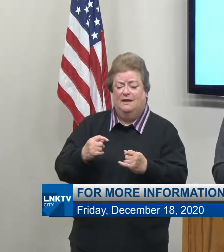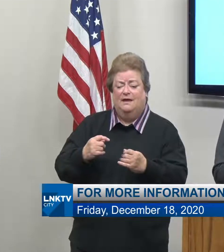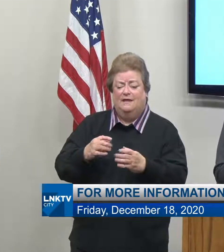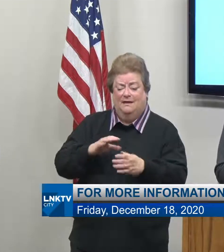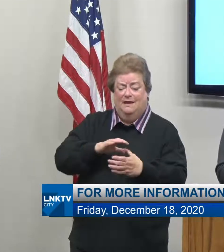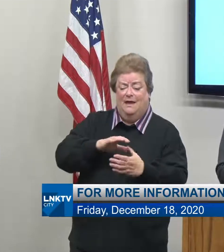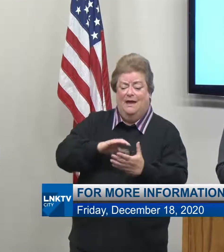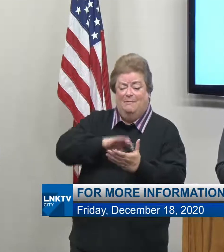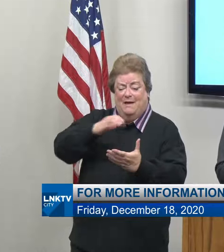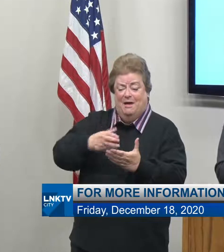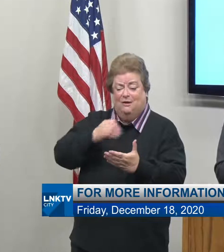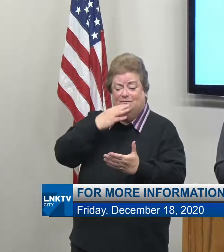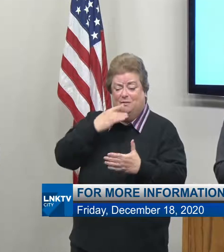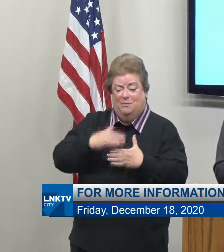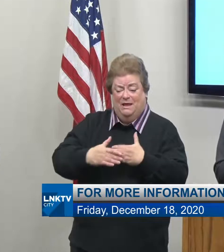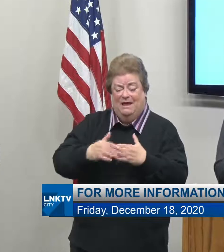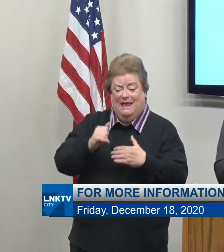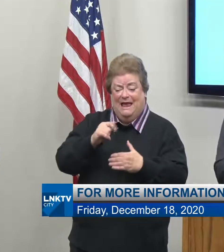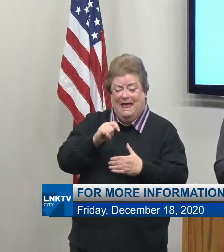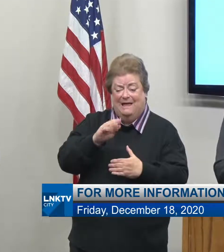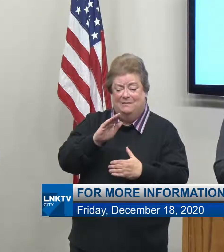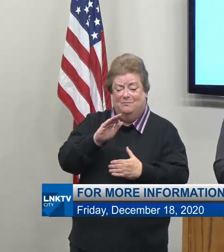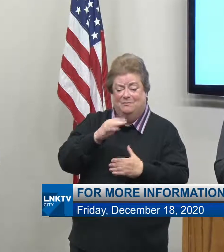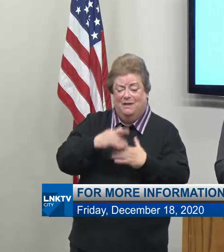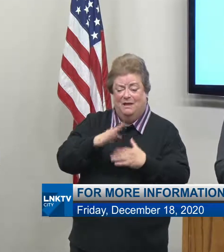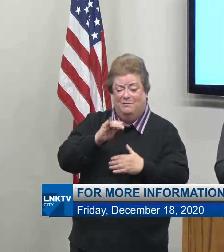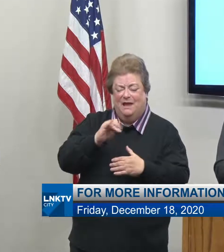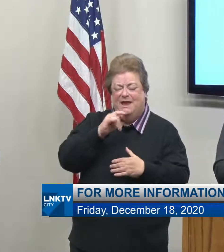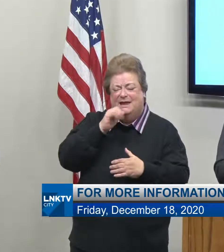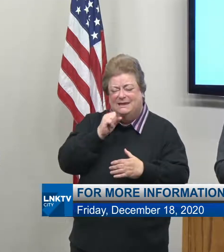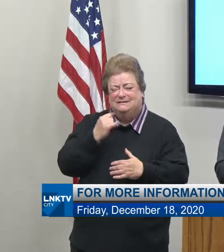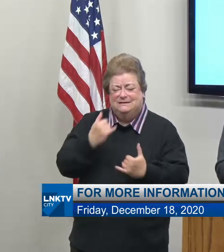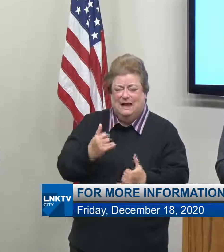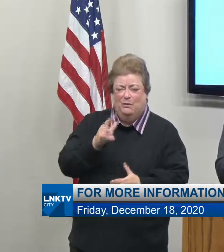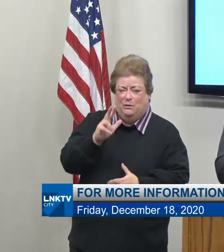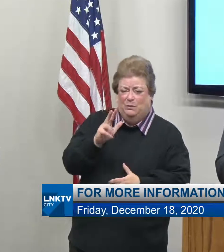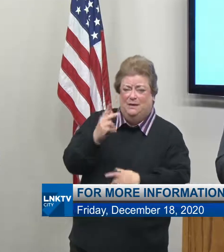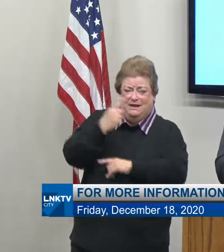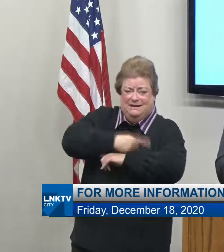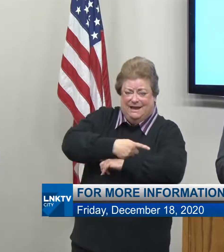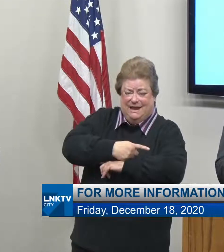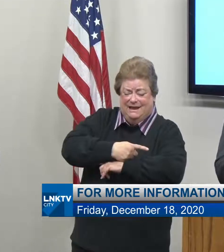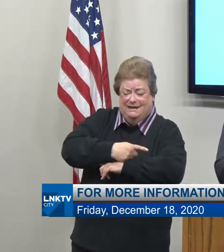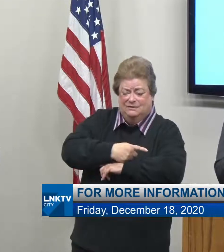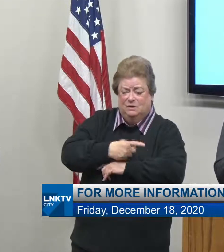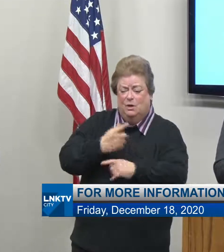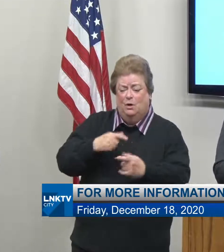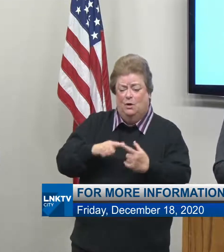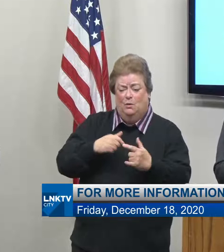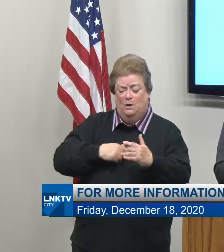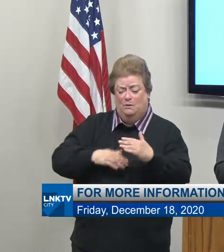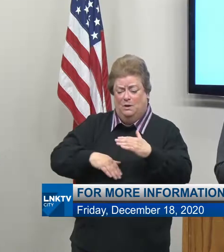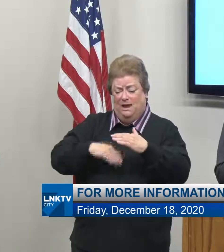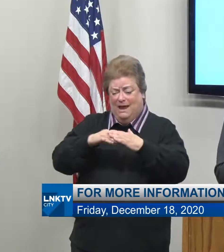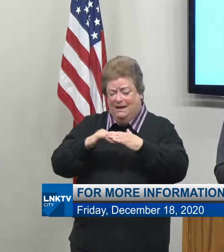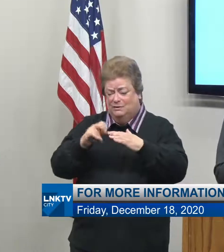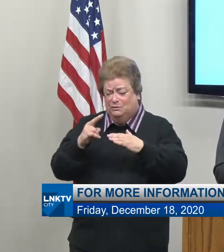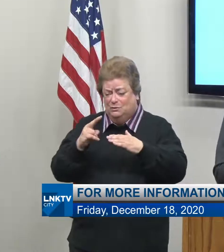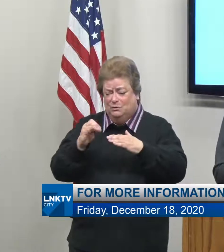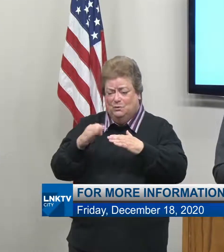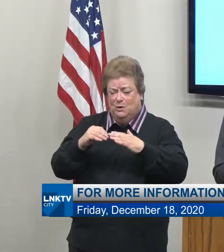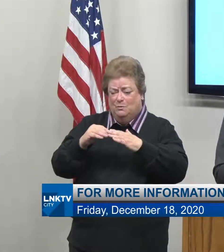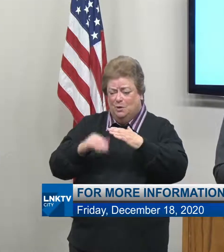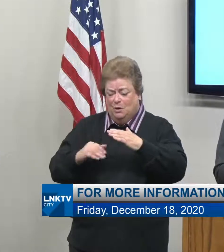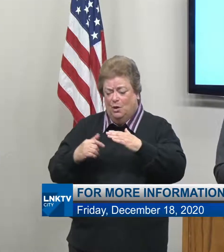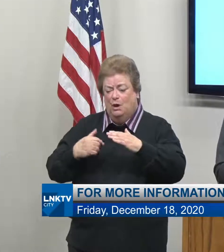Nebraska Community Blood Bank is just around 3 days, just maybe over 3 days. Once you go to 2 or below days, we're really into